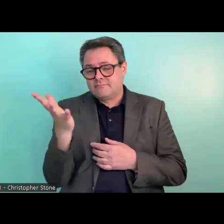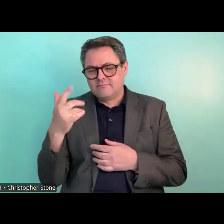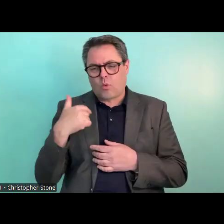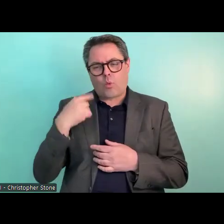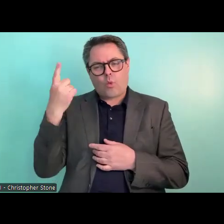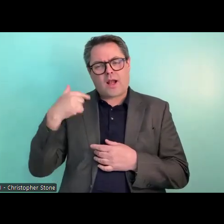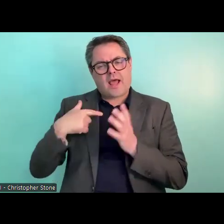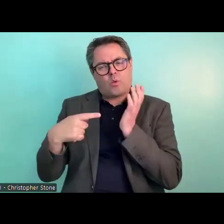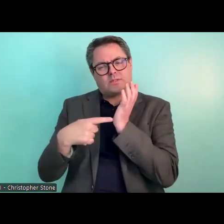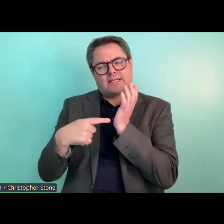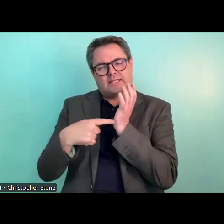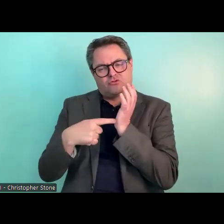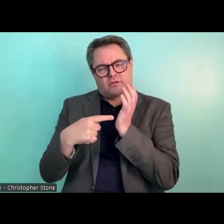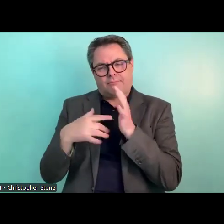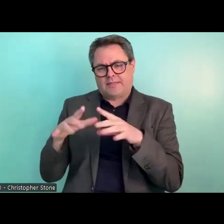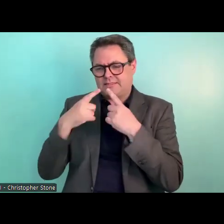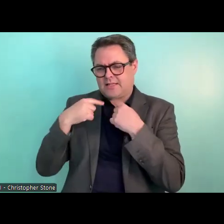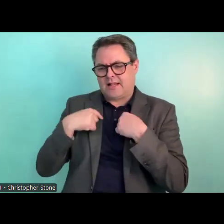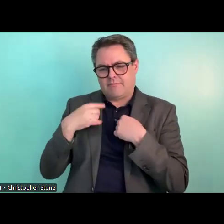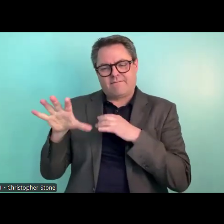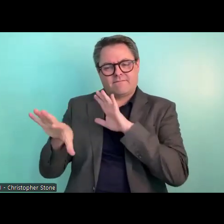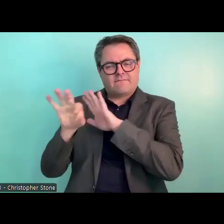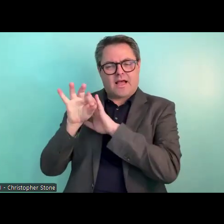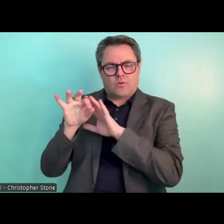They're quite close.